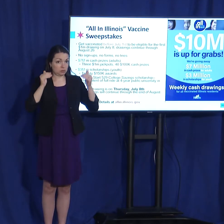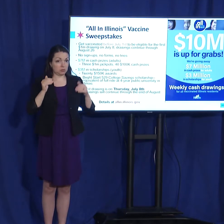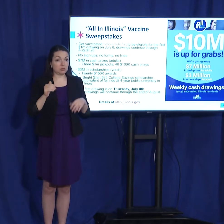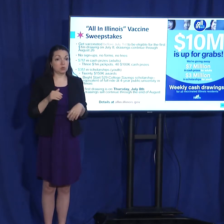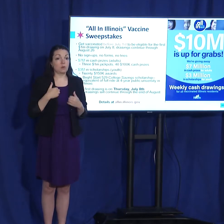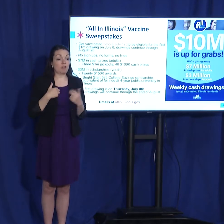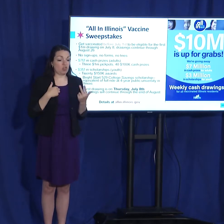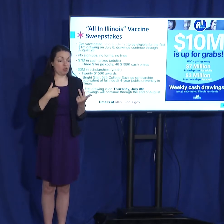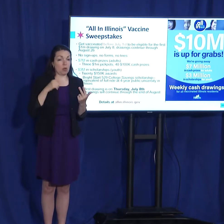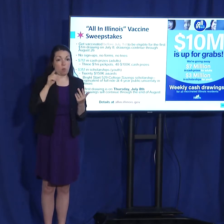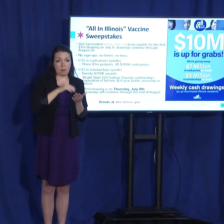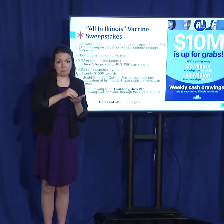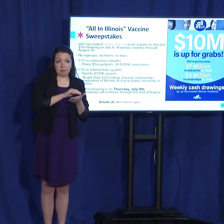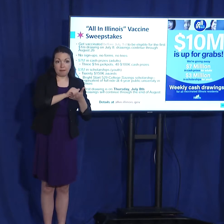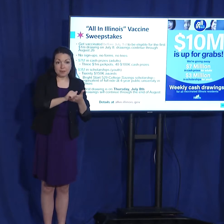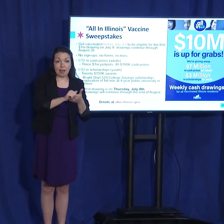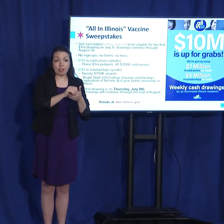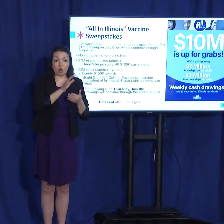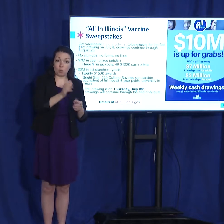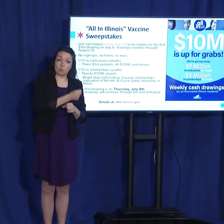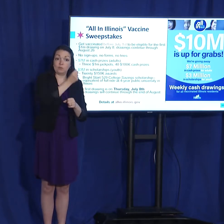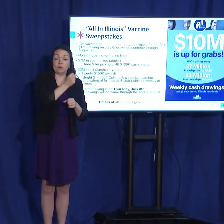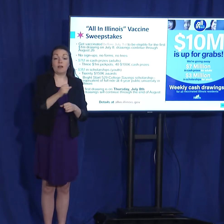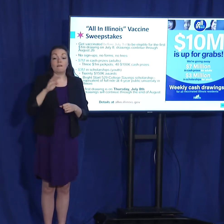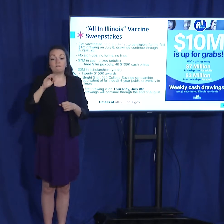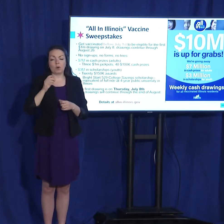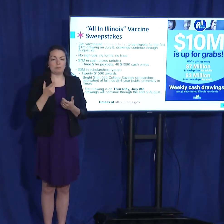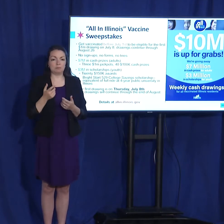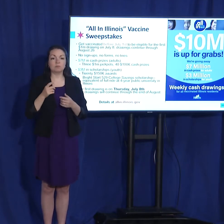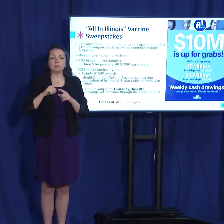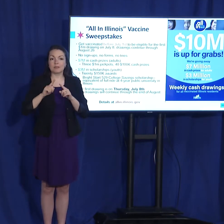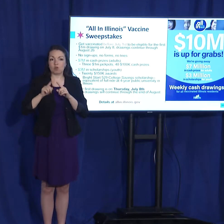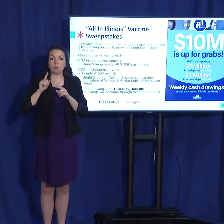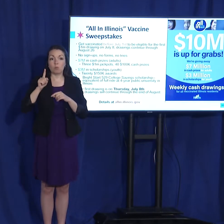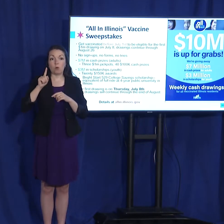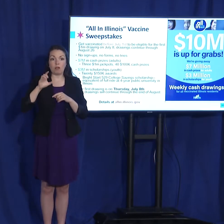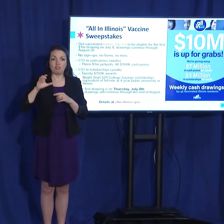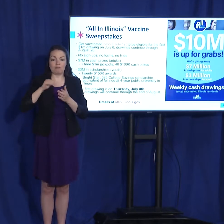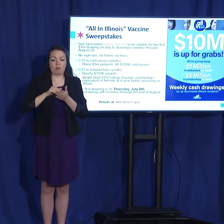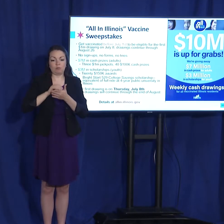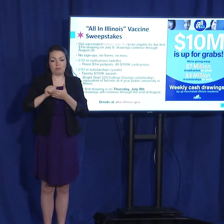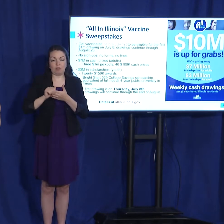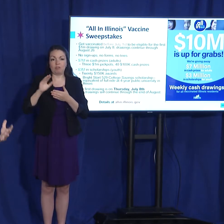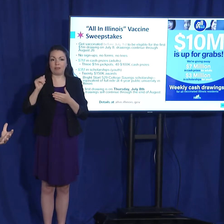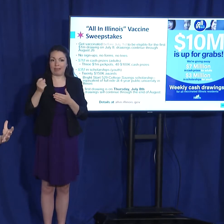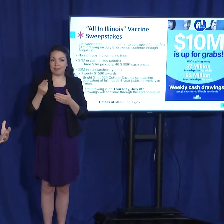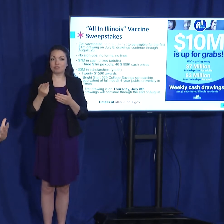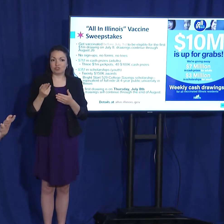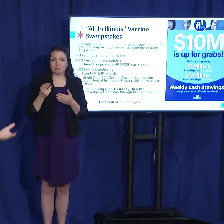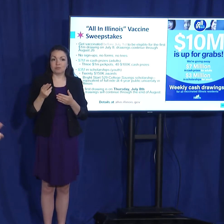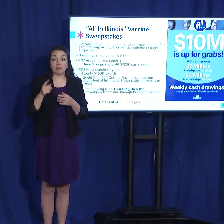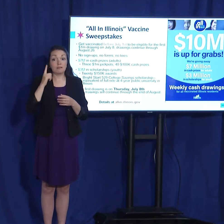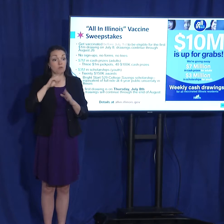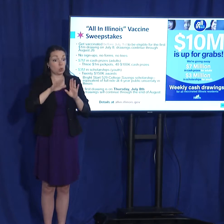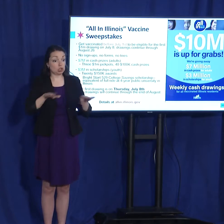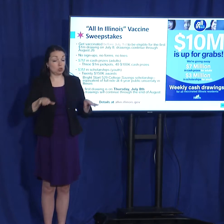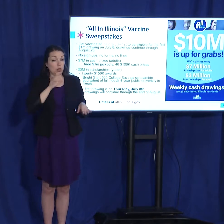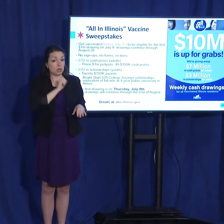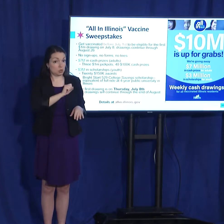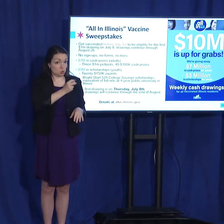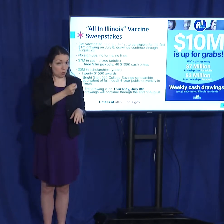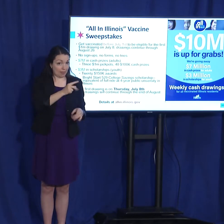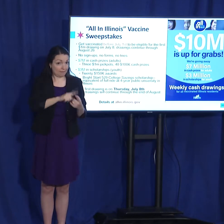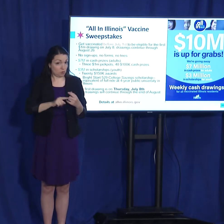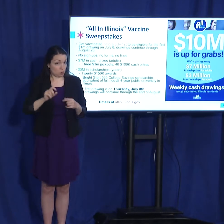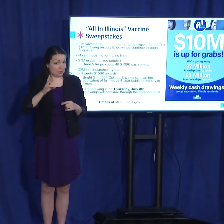$1 million jackpots and 40 $100,000 cash prizes. And then for children, 12 to 17, you